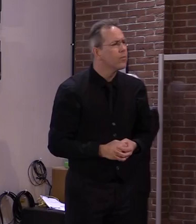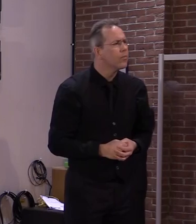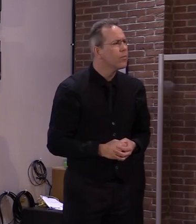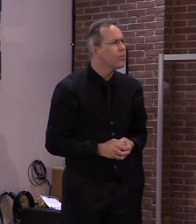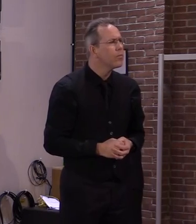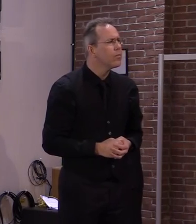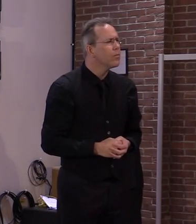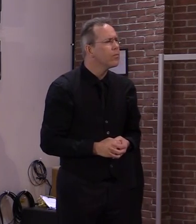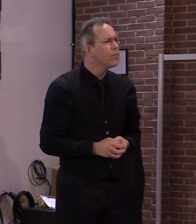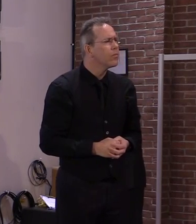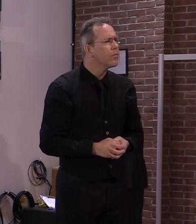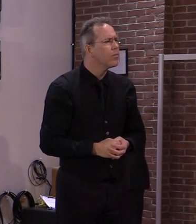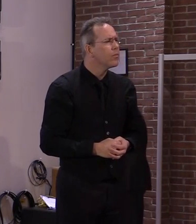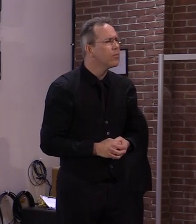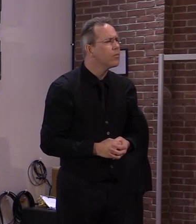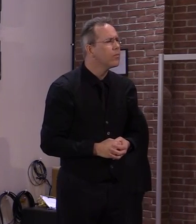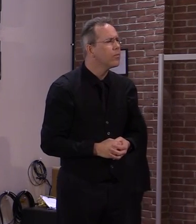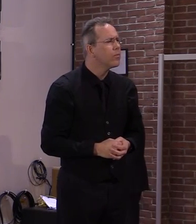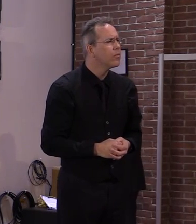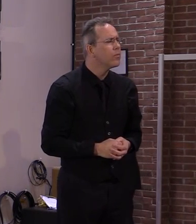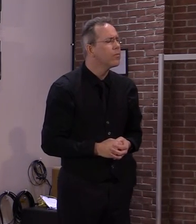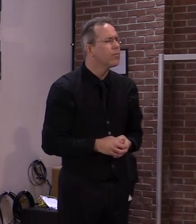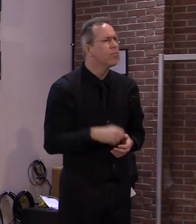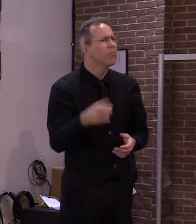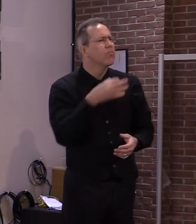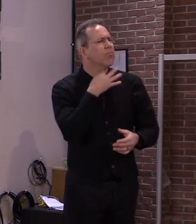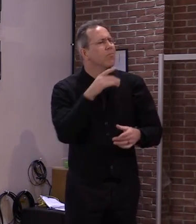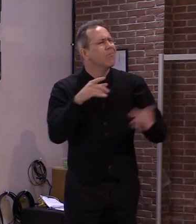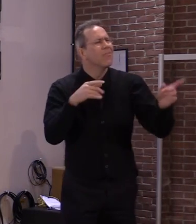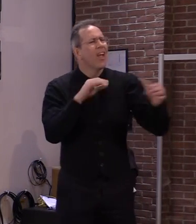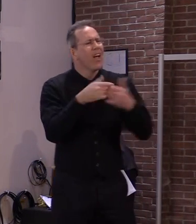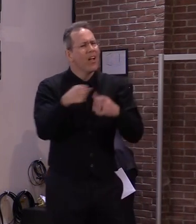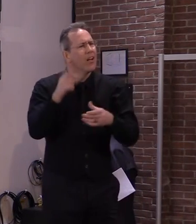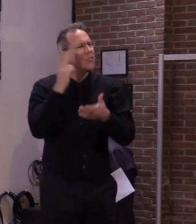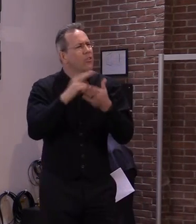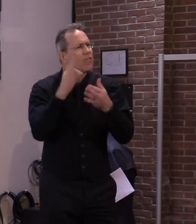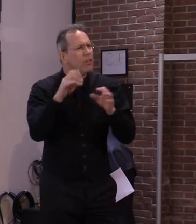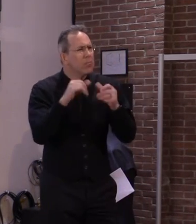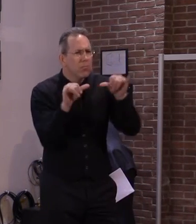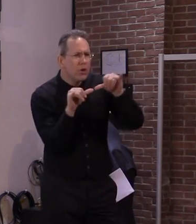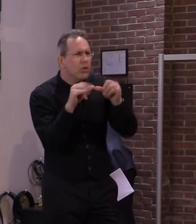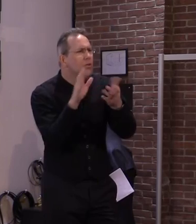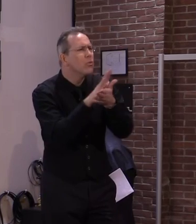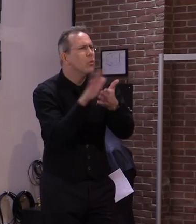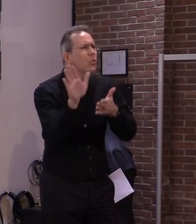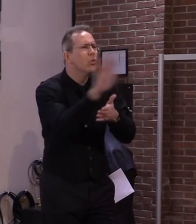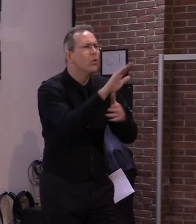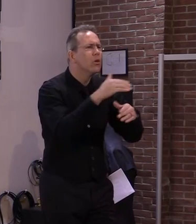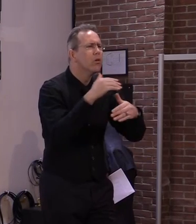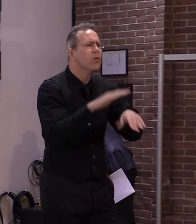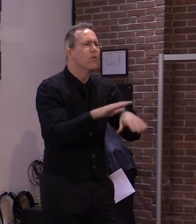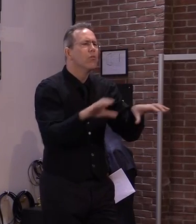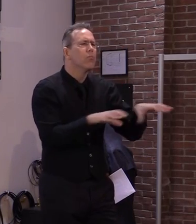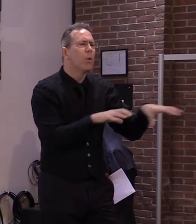Agency of Education plan to handle assessing students and comparing their current status to